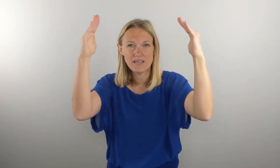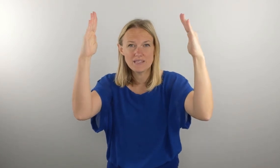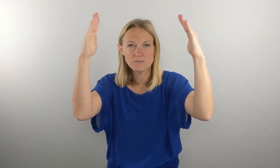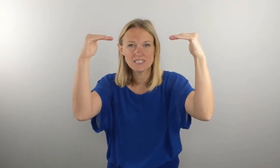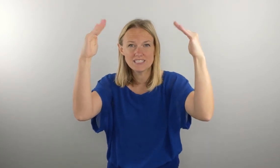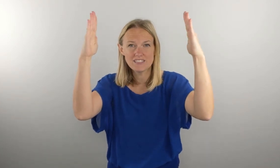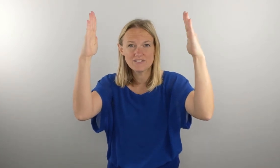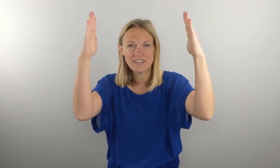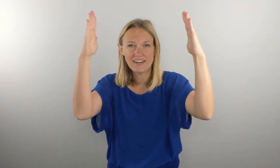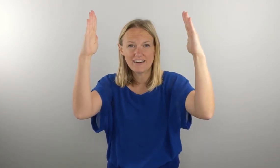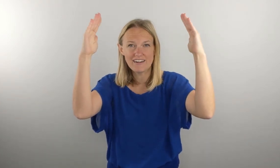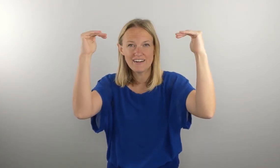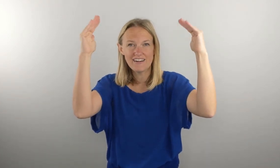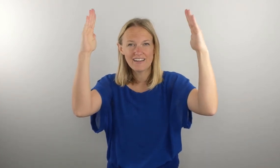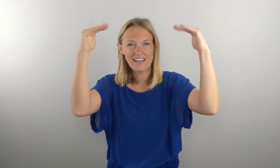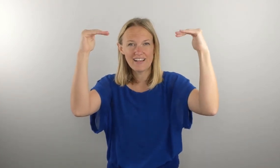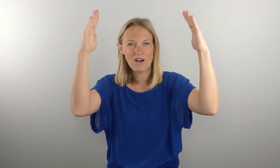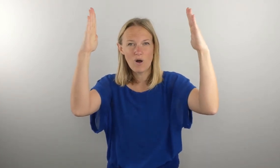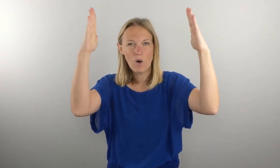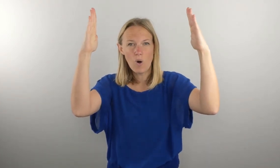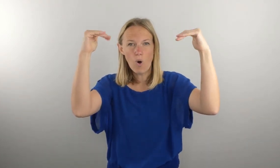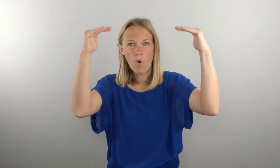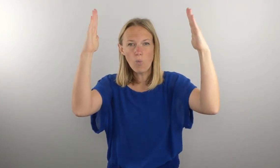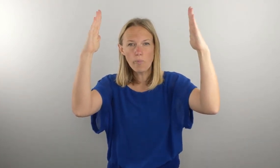them just at your finger, okay? Hope